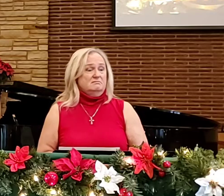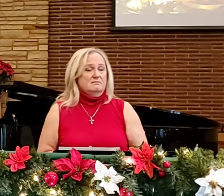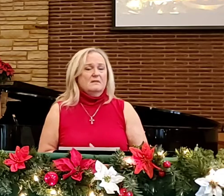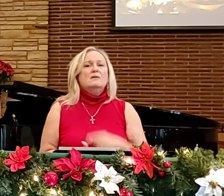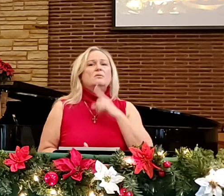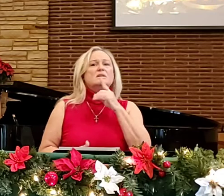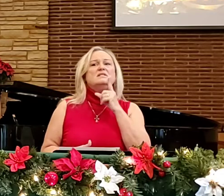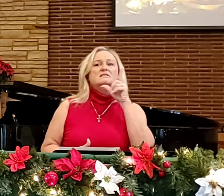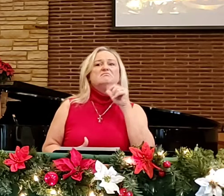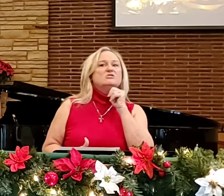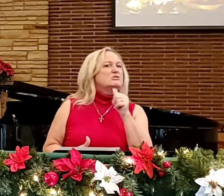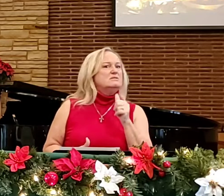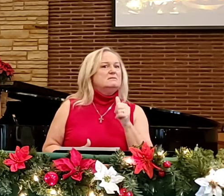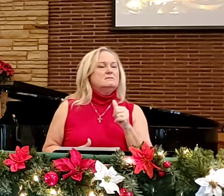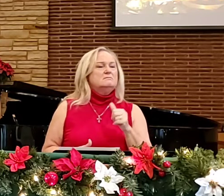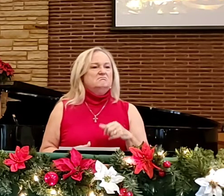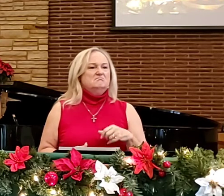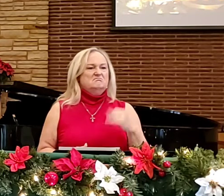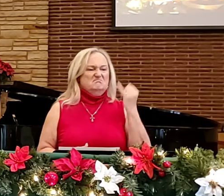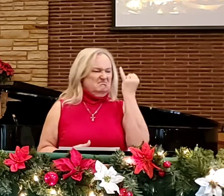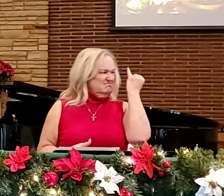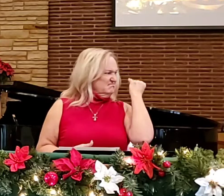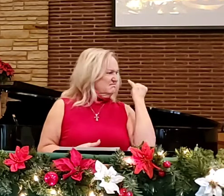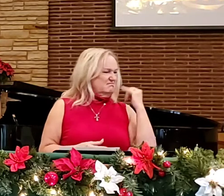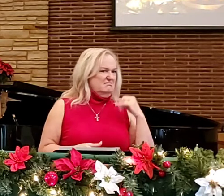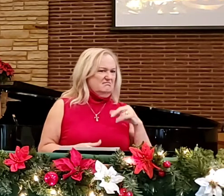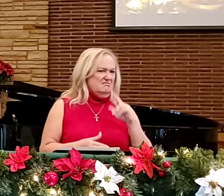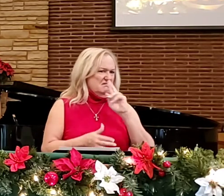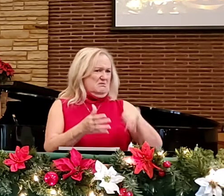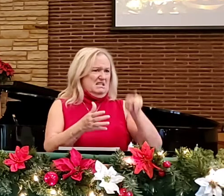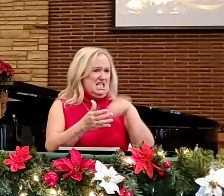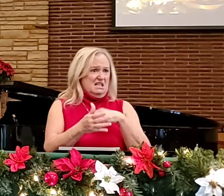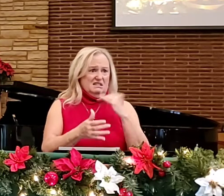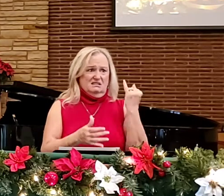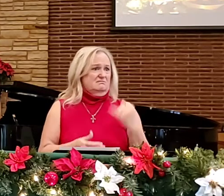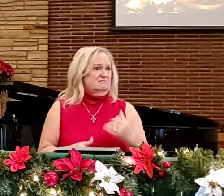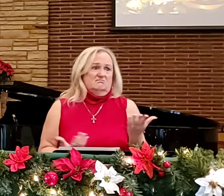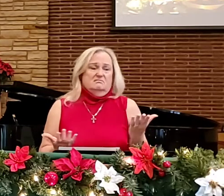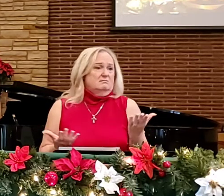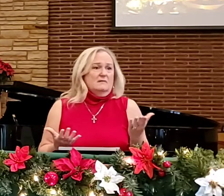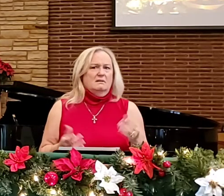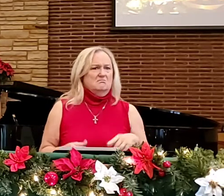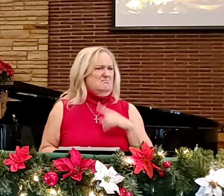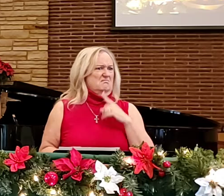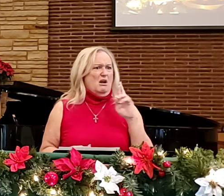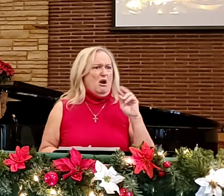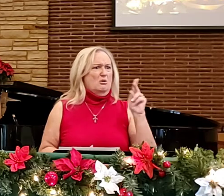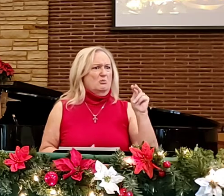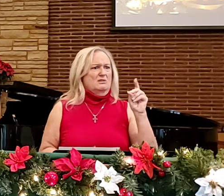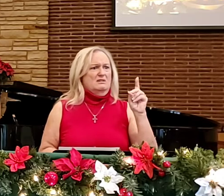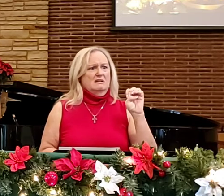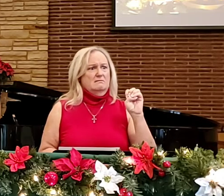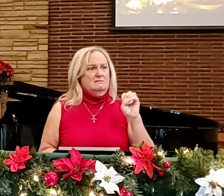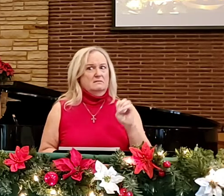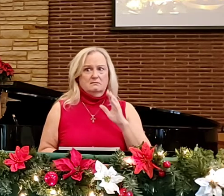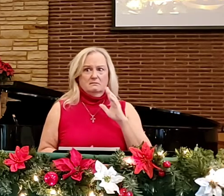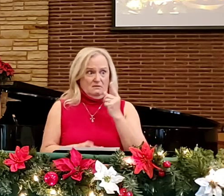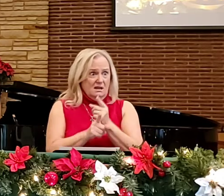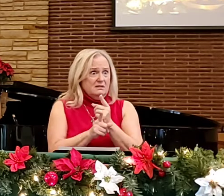And you really shouldn't ignore it or reject it. That would be rude, wouldn't it?